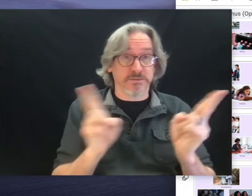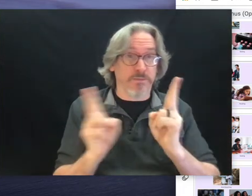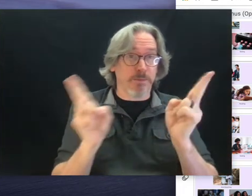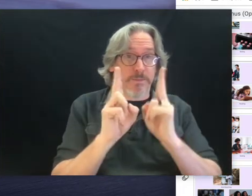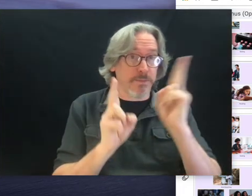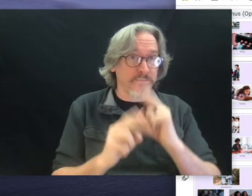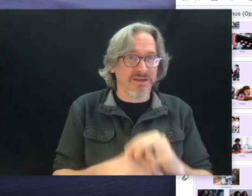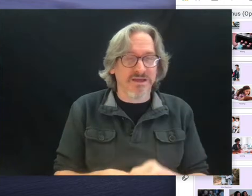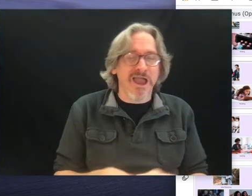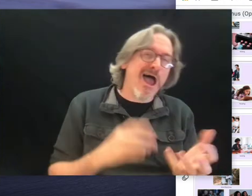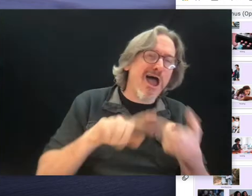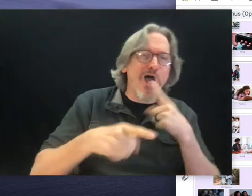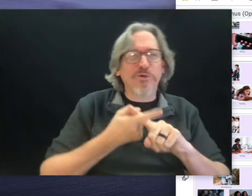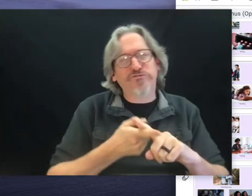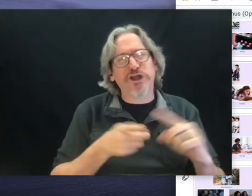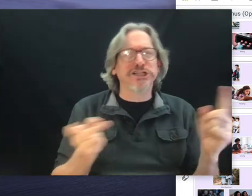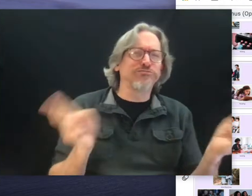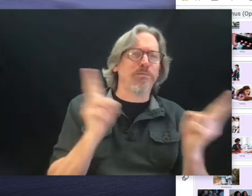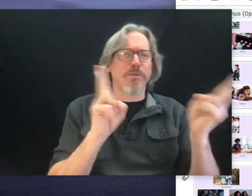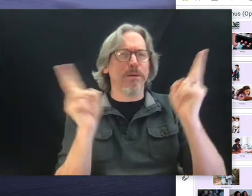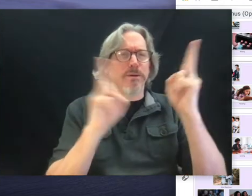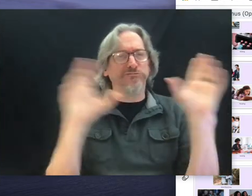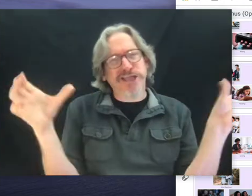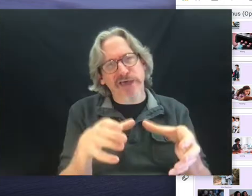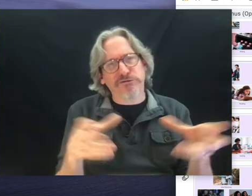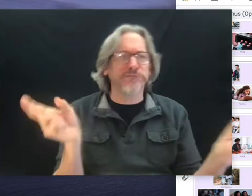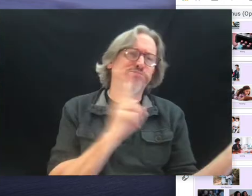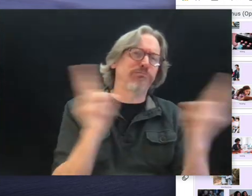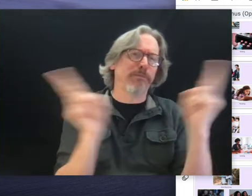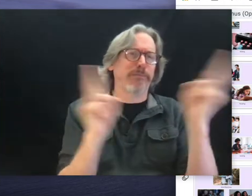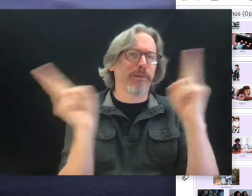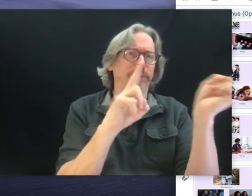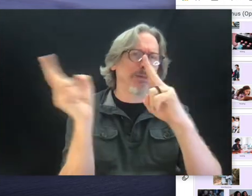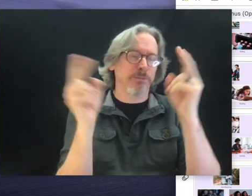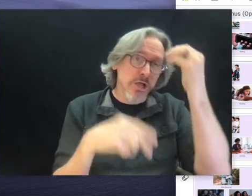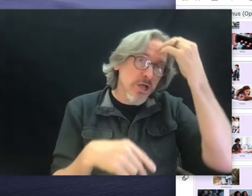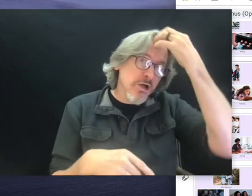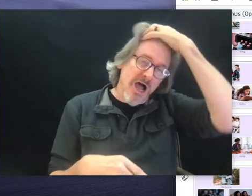this is. With friends, gathering.